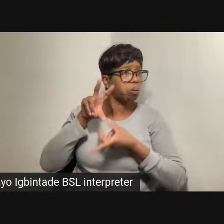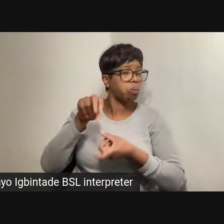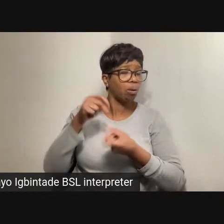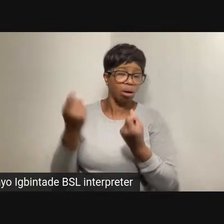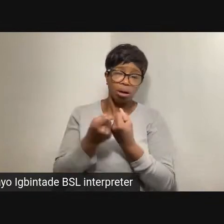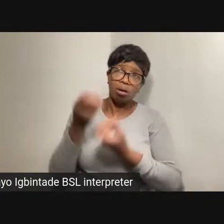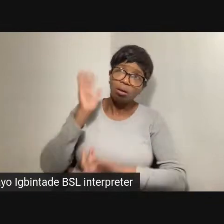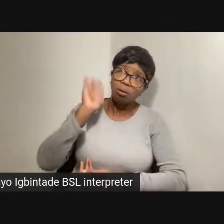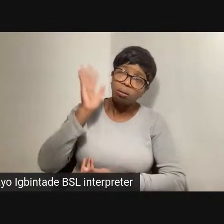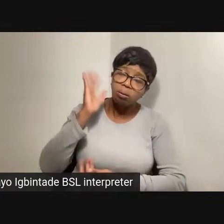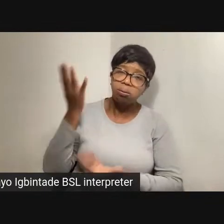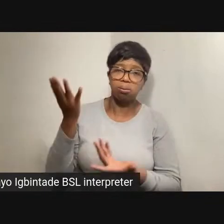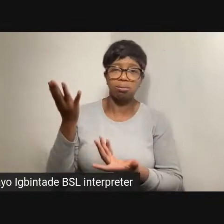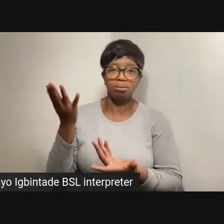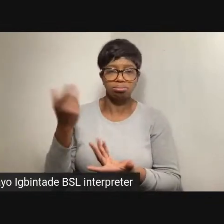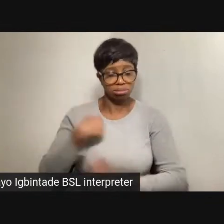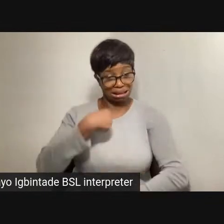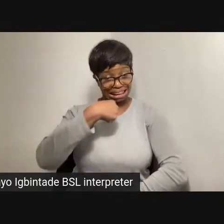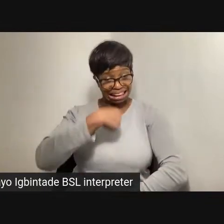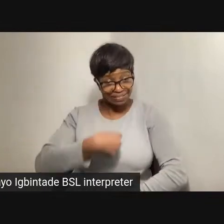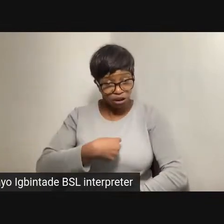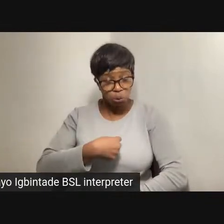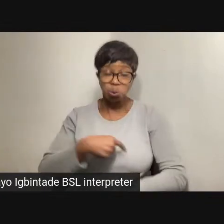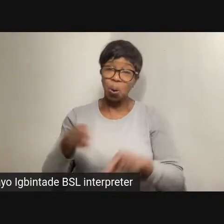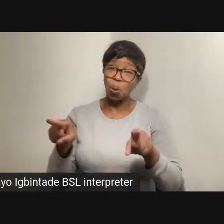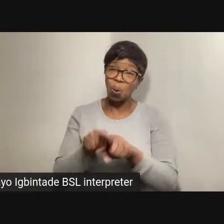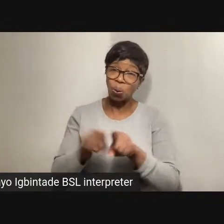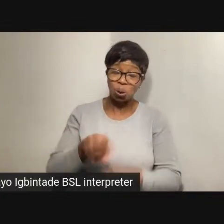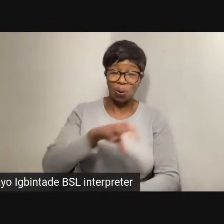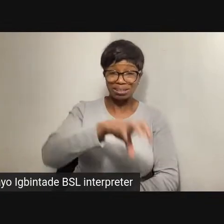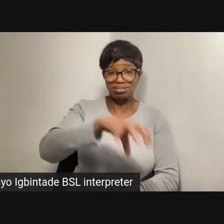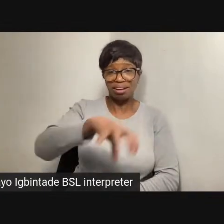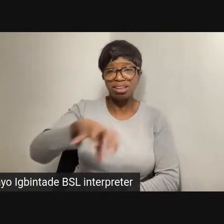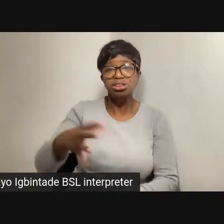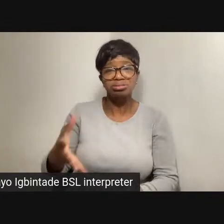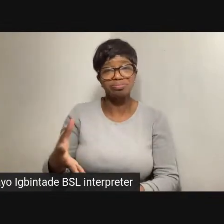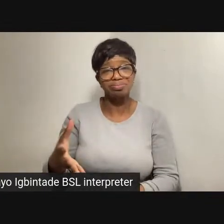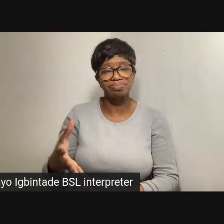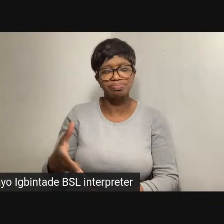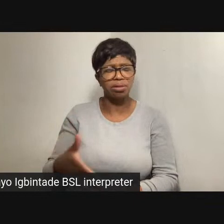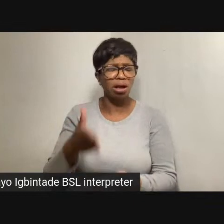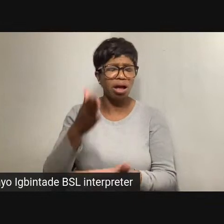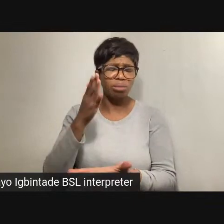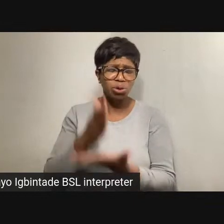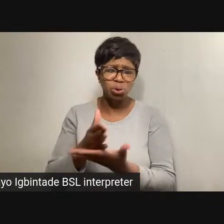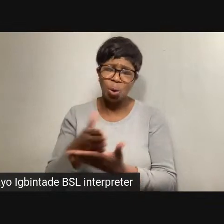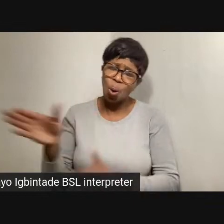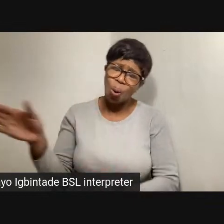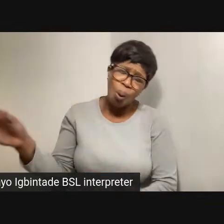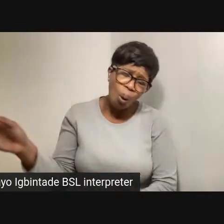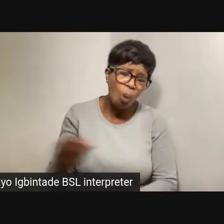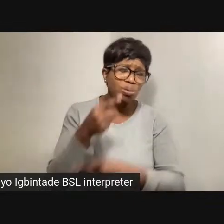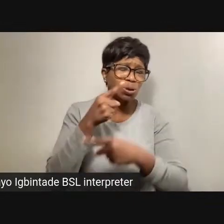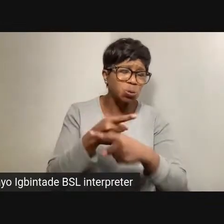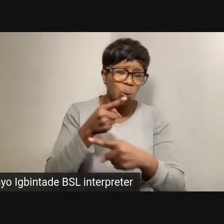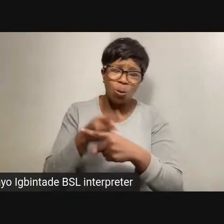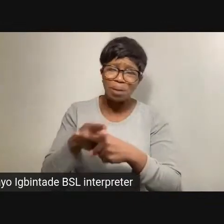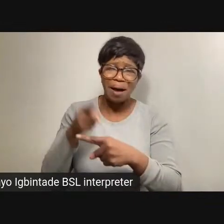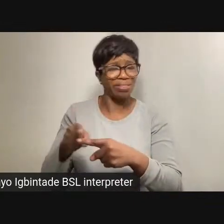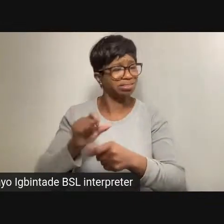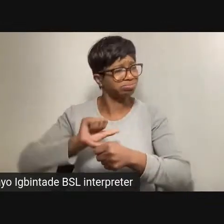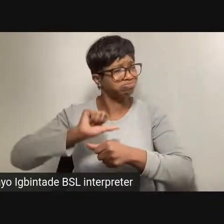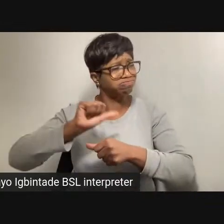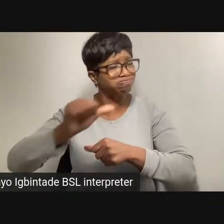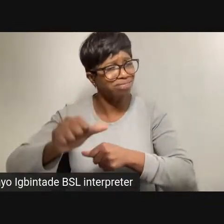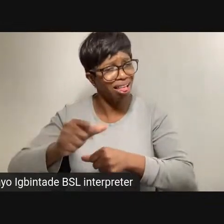to us as individuals and as a nation. And I'm sure we will all be talking about this long